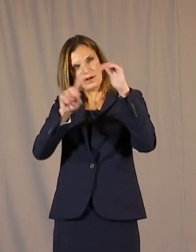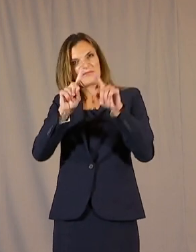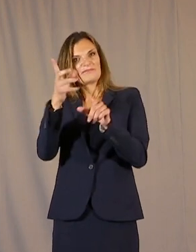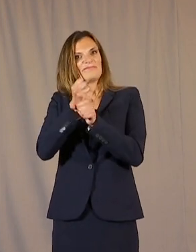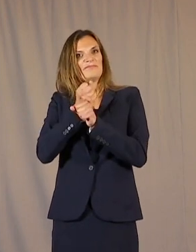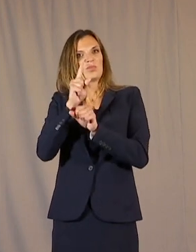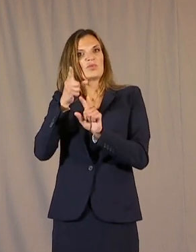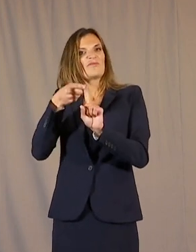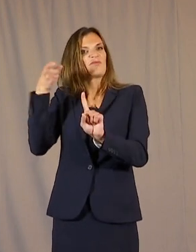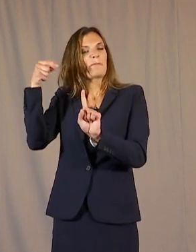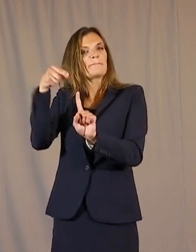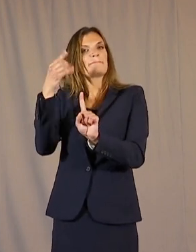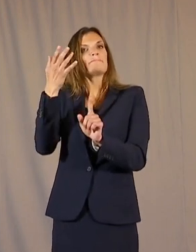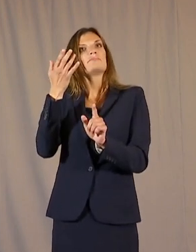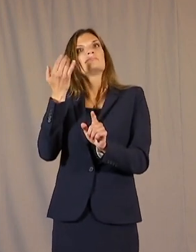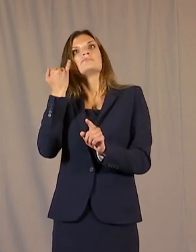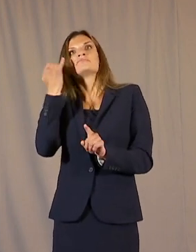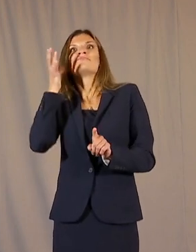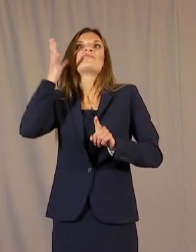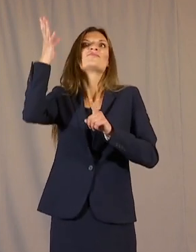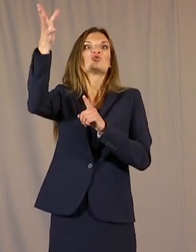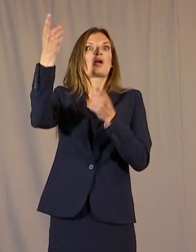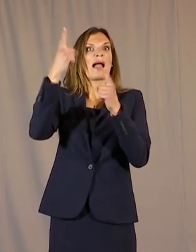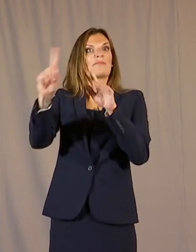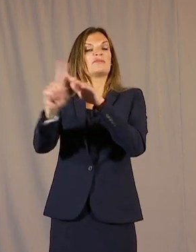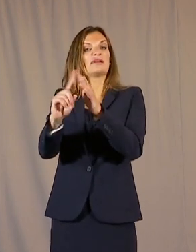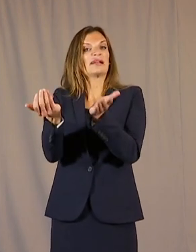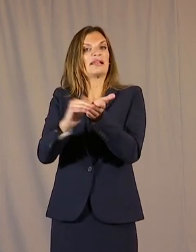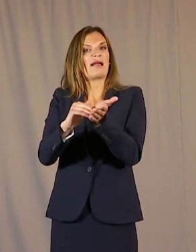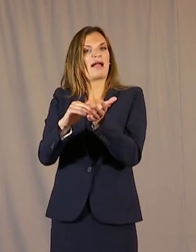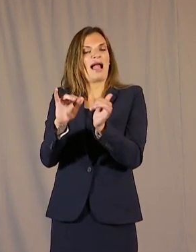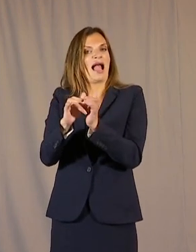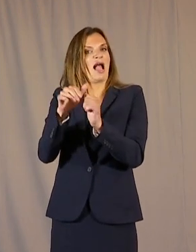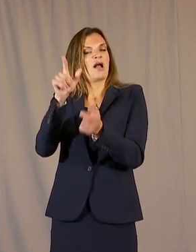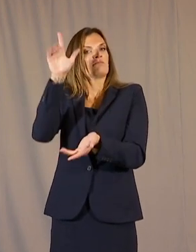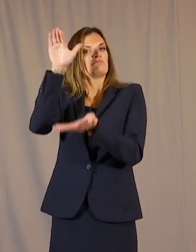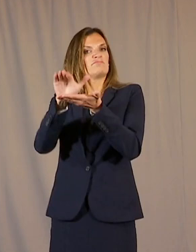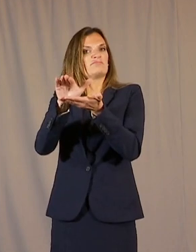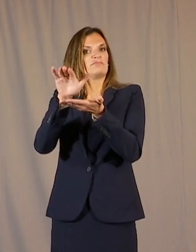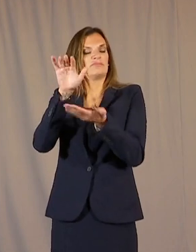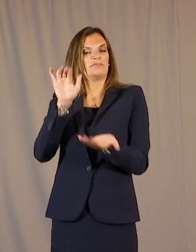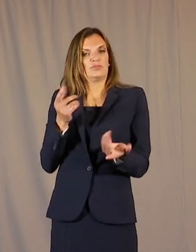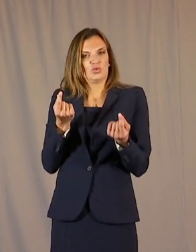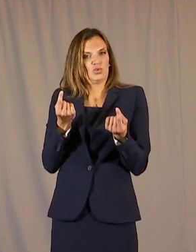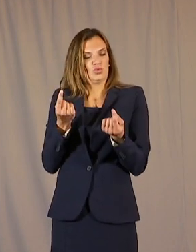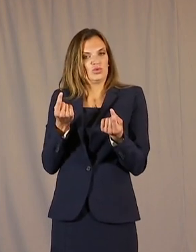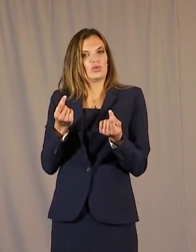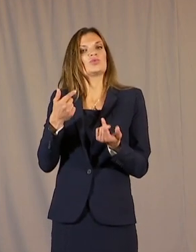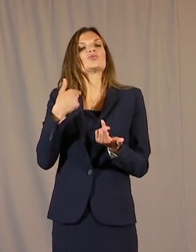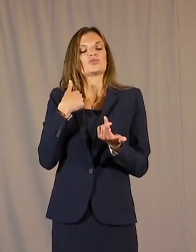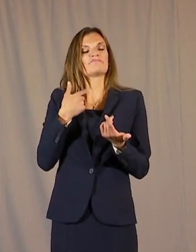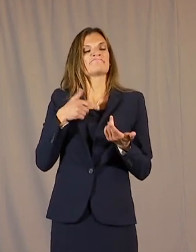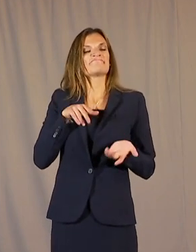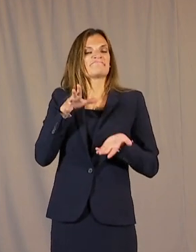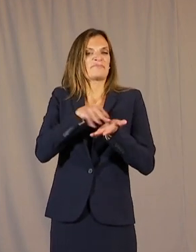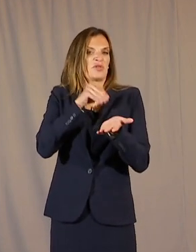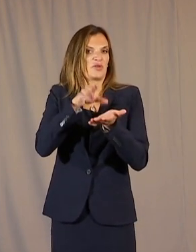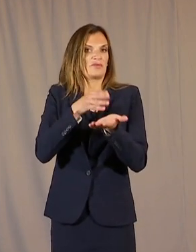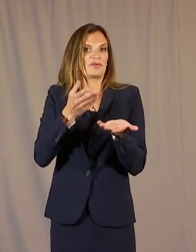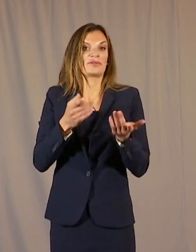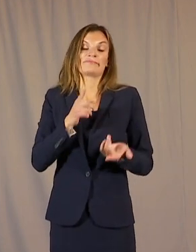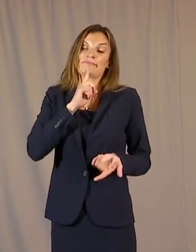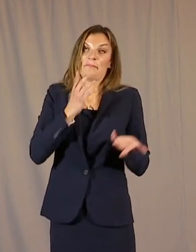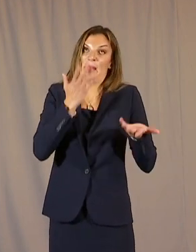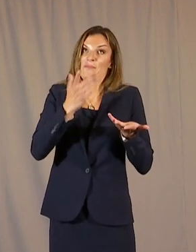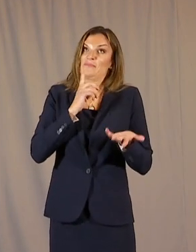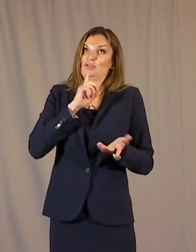the future. And one of the discoveries that came out of the work group's work was that, and maybe we should have known this all